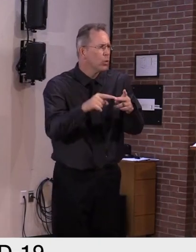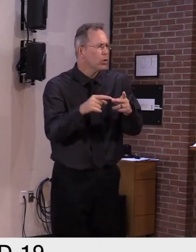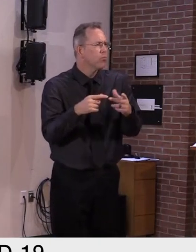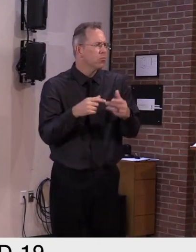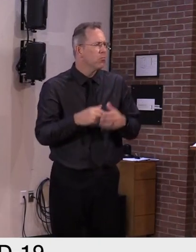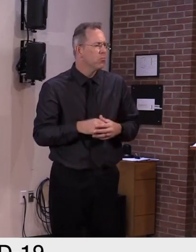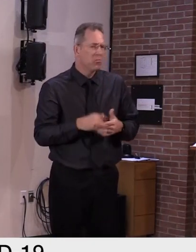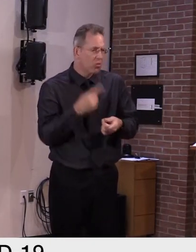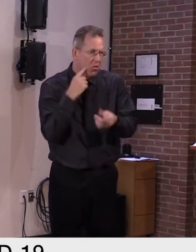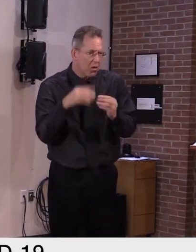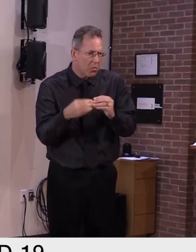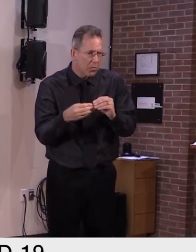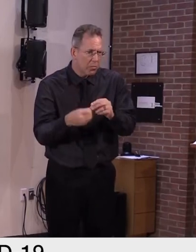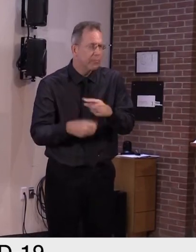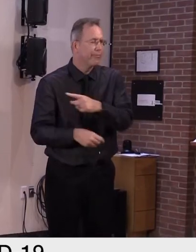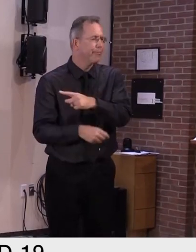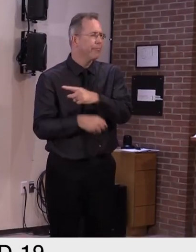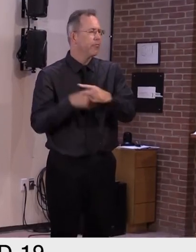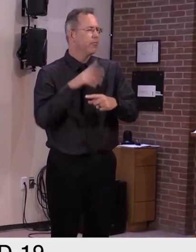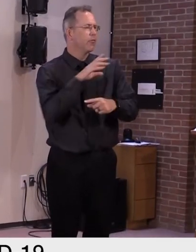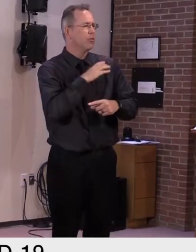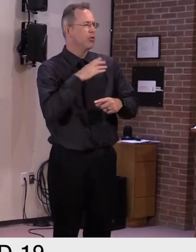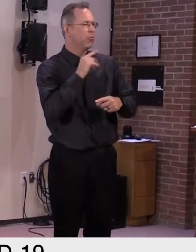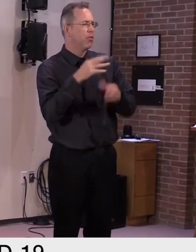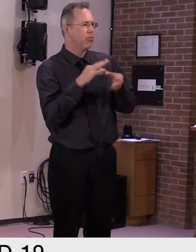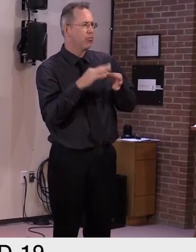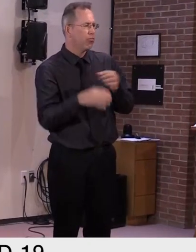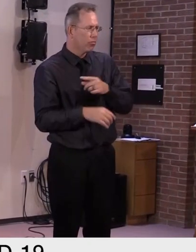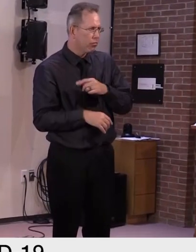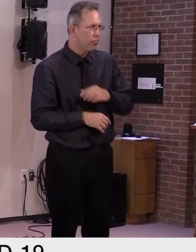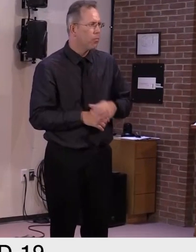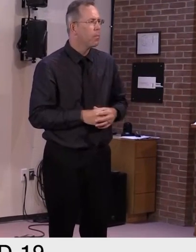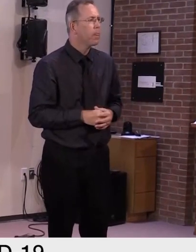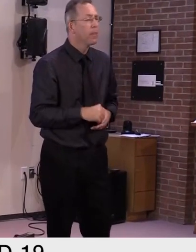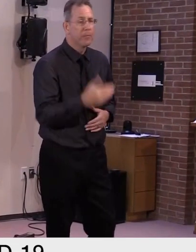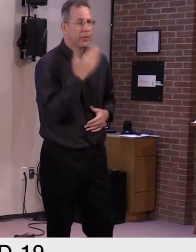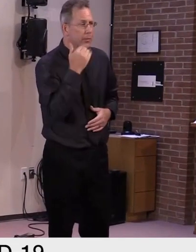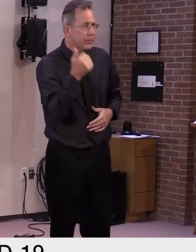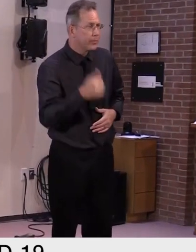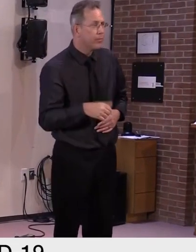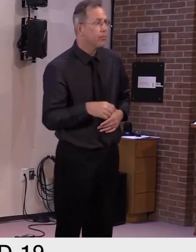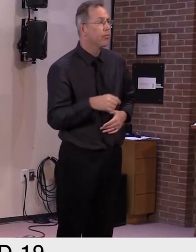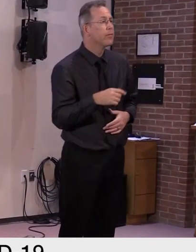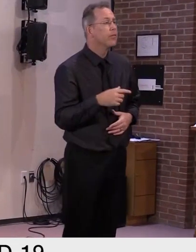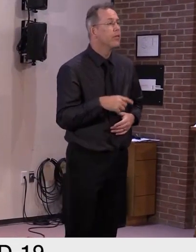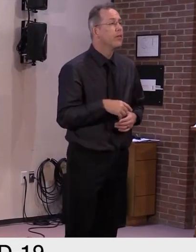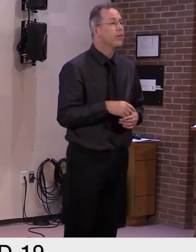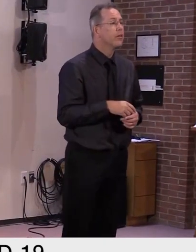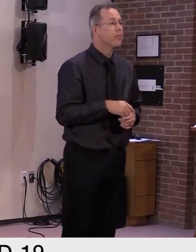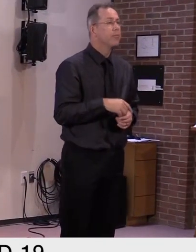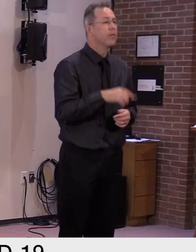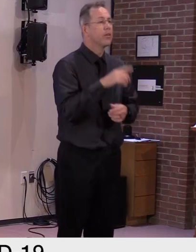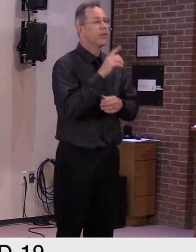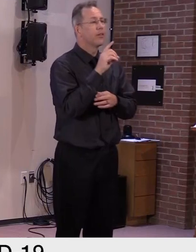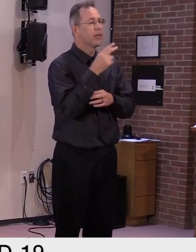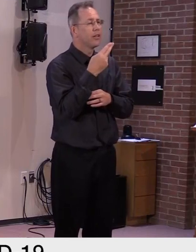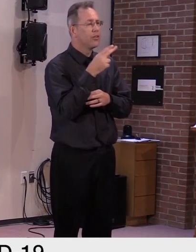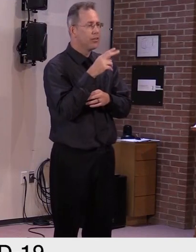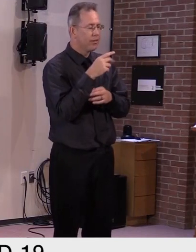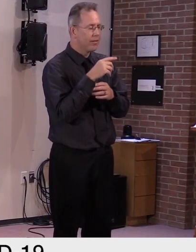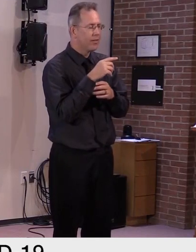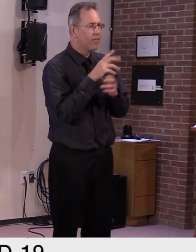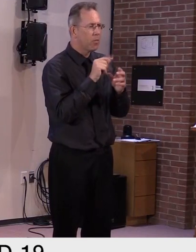Eric, thank you. The Department of Health is providing a second pop-up clinic in response